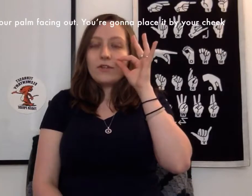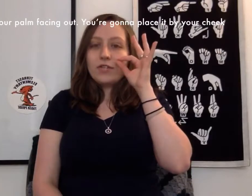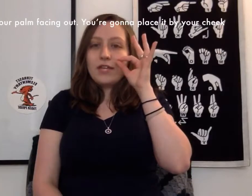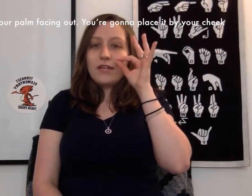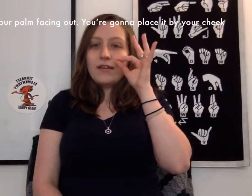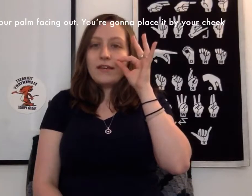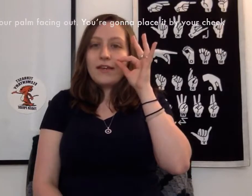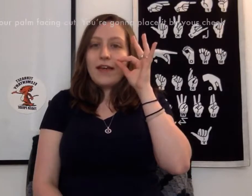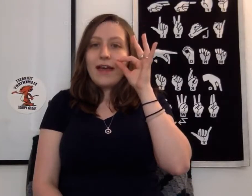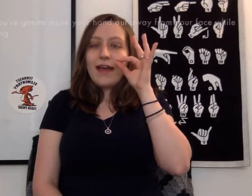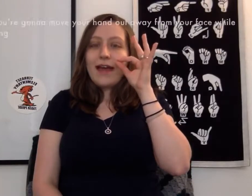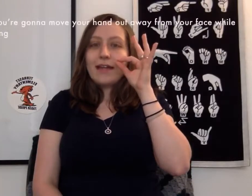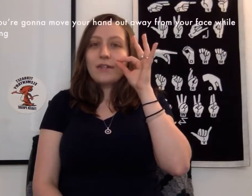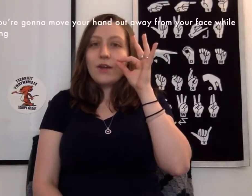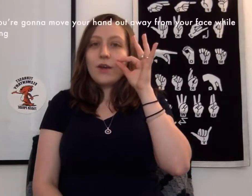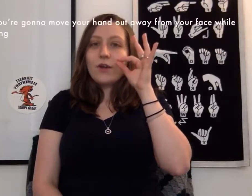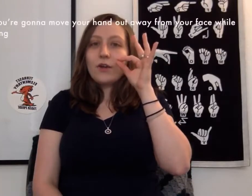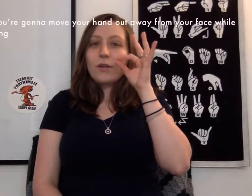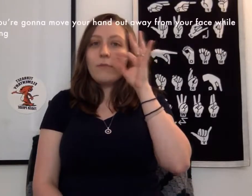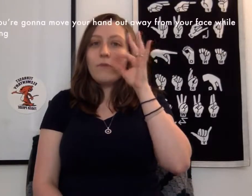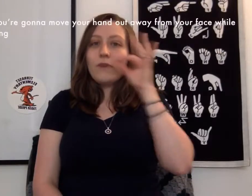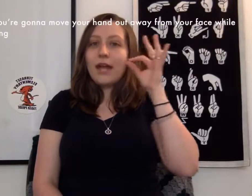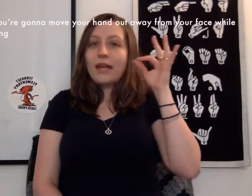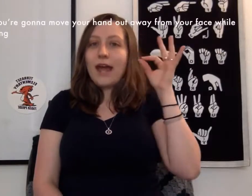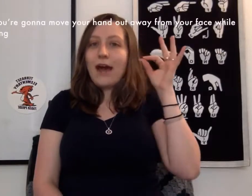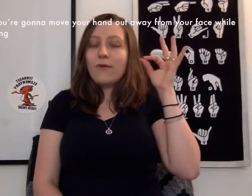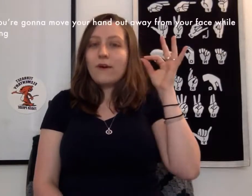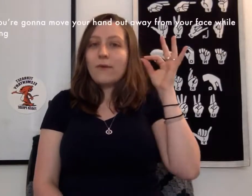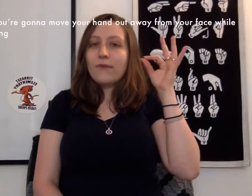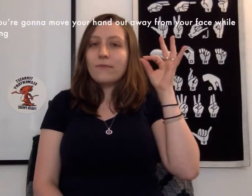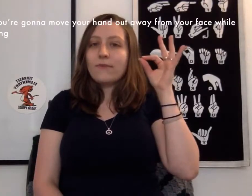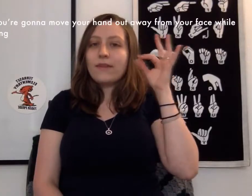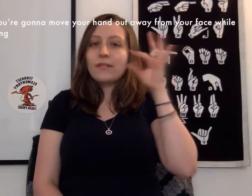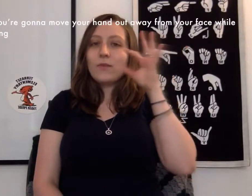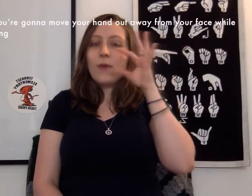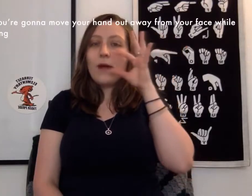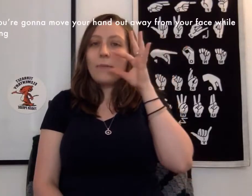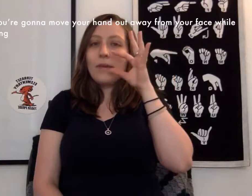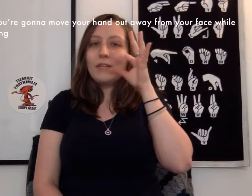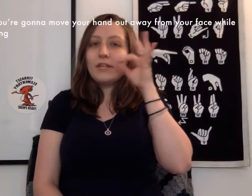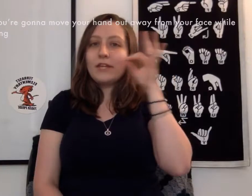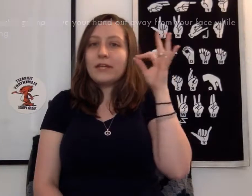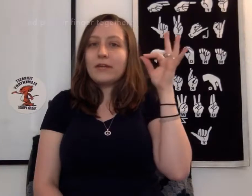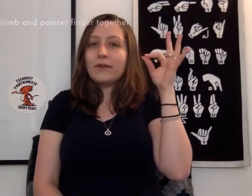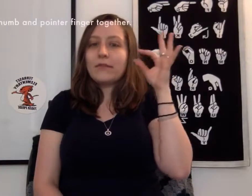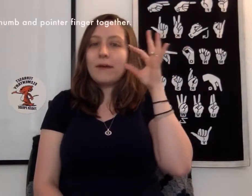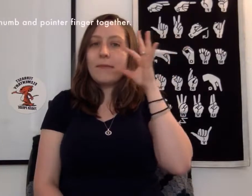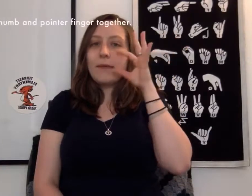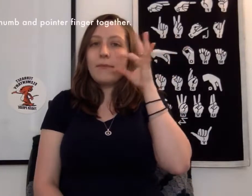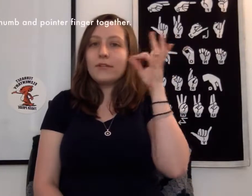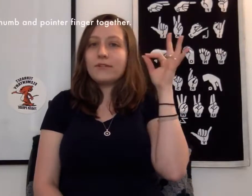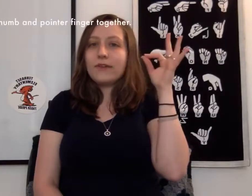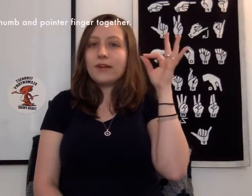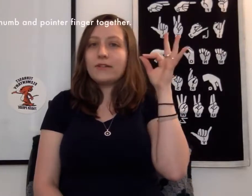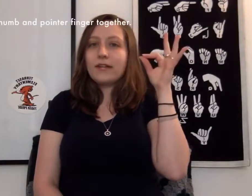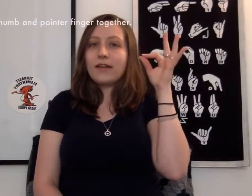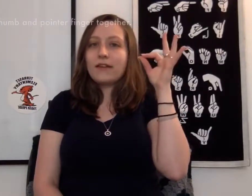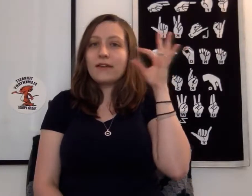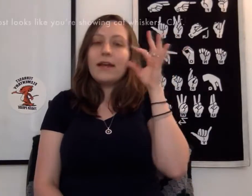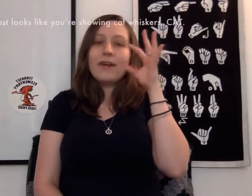cheek, and you're going to move your hand out away from your face while pinching your thumb and pointer finger together. It almost